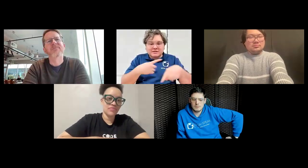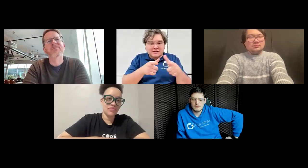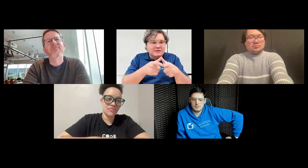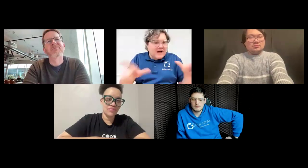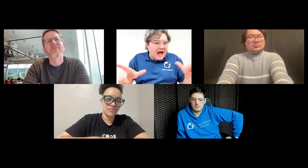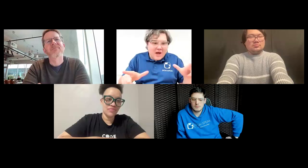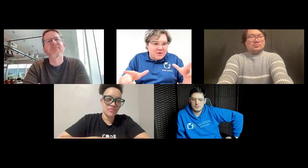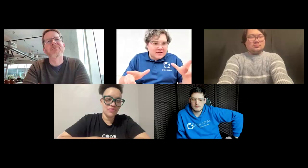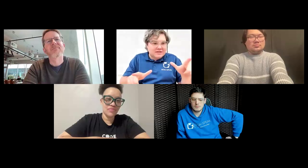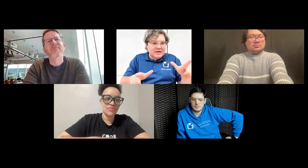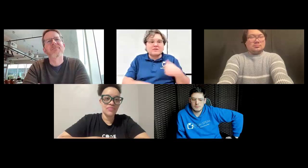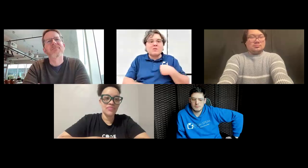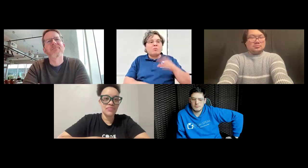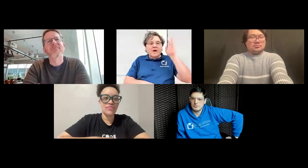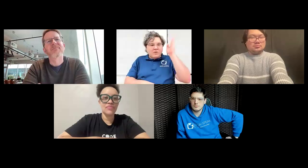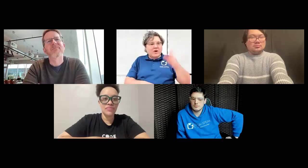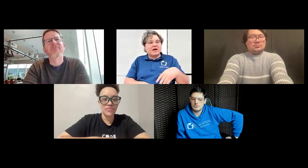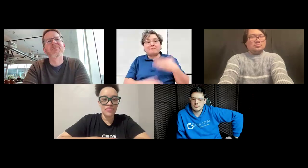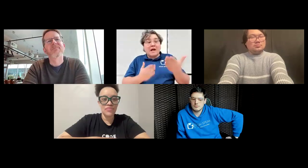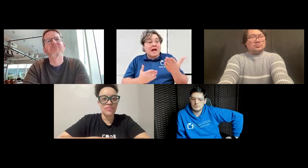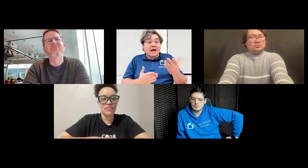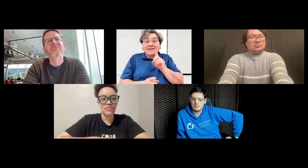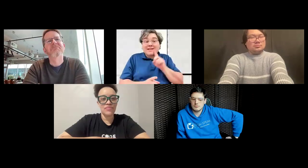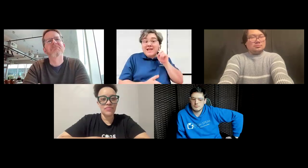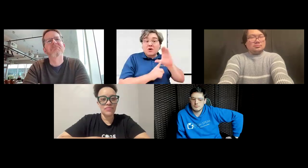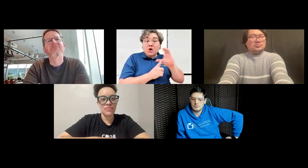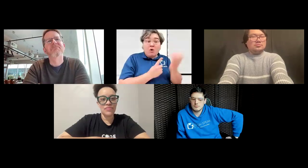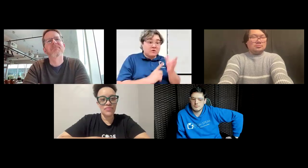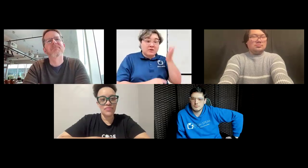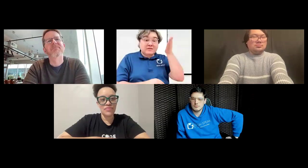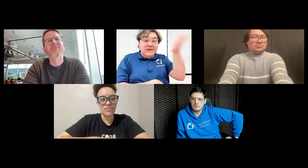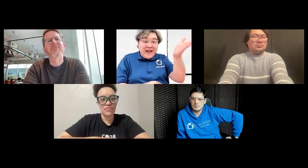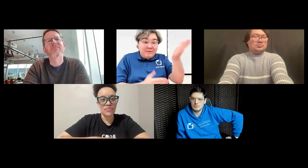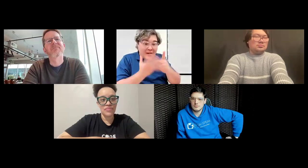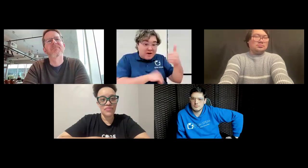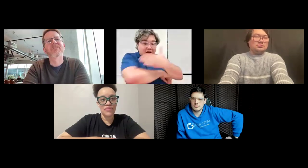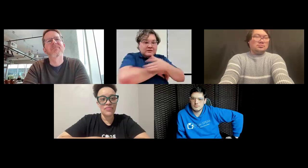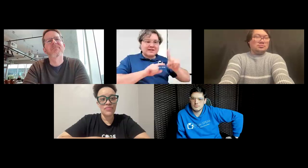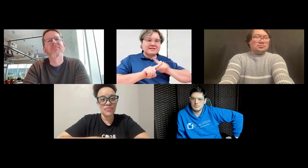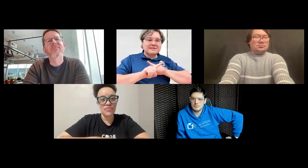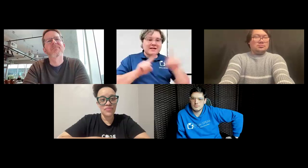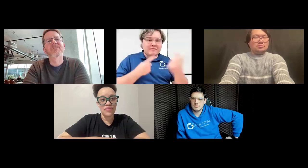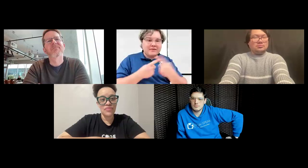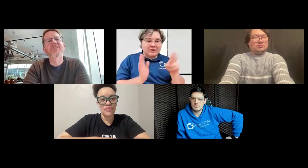forefront of our mind the value of the deaf community and language as well. And so deaf culture, if